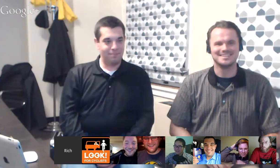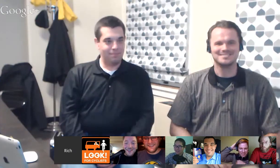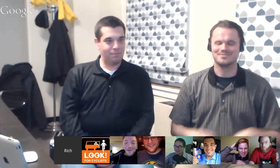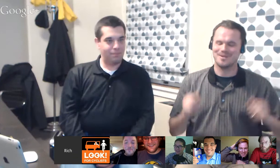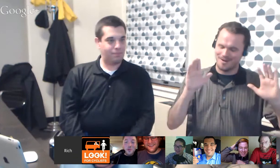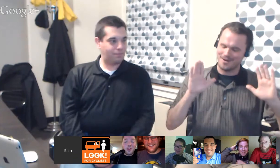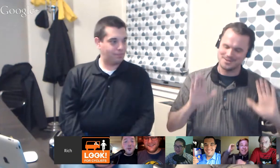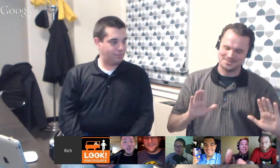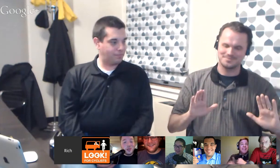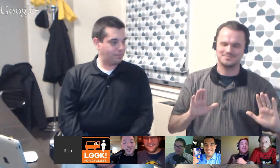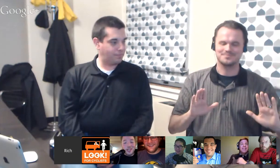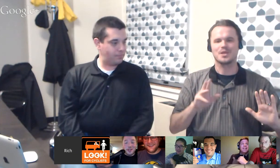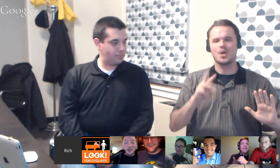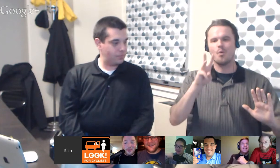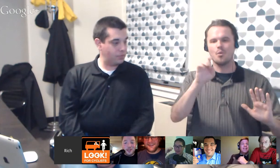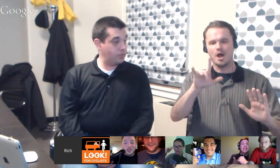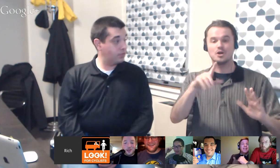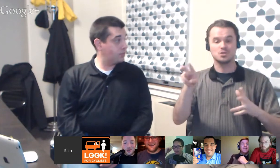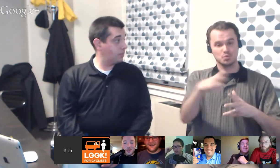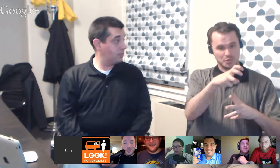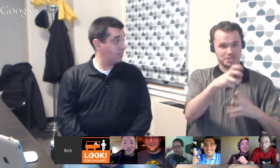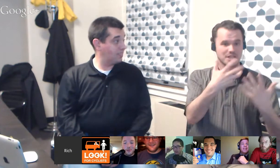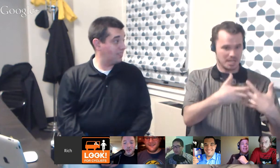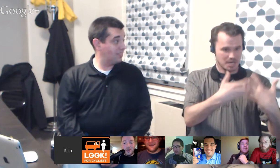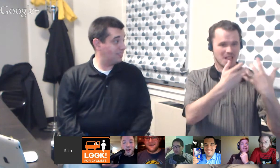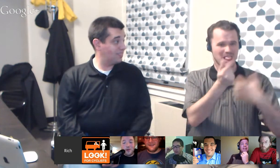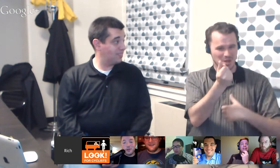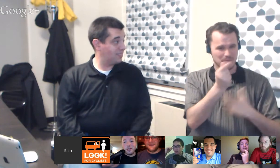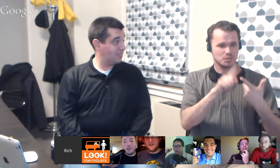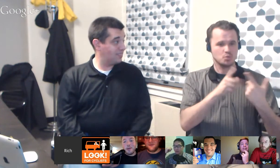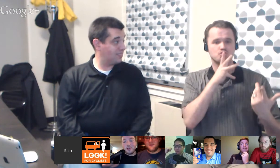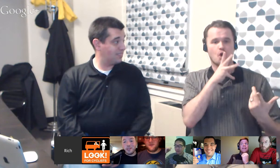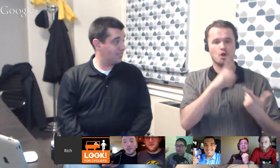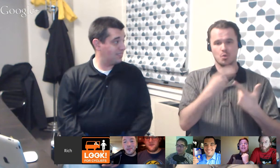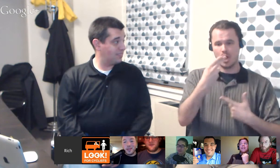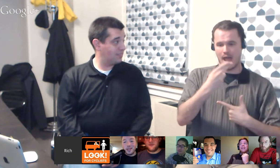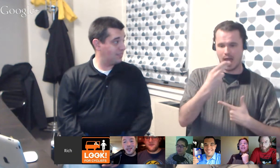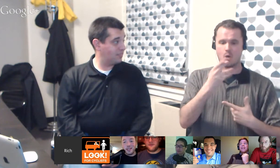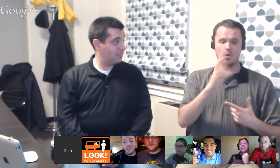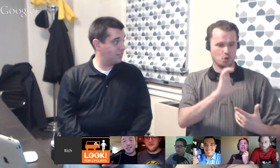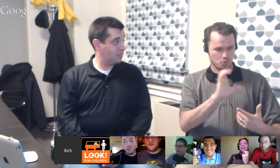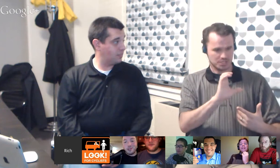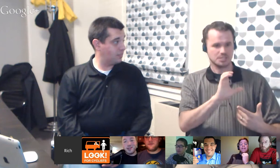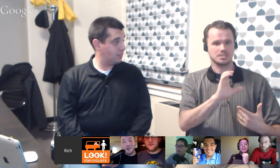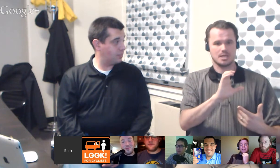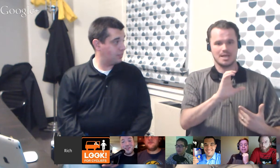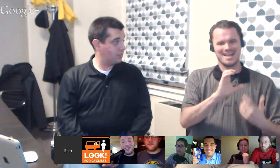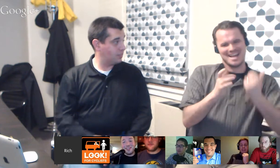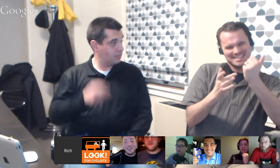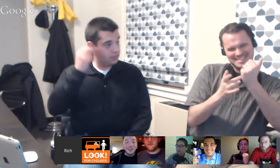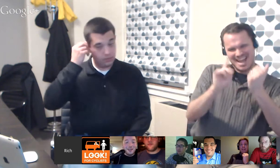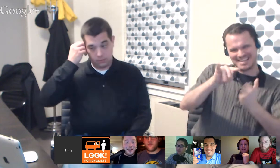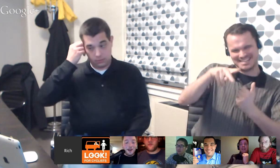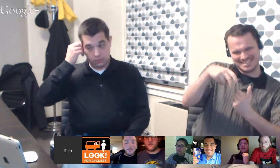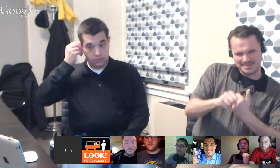Awesome. Well, I want to switch gears a little bit and just start talking to Hao and Chris about some of the tech tips that